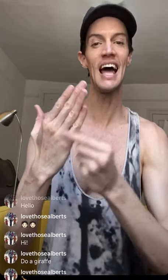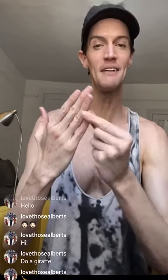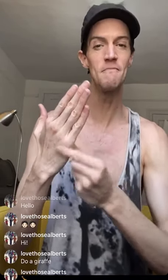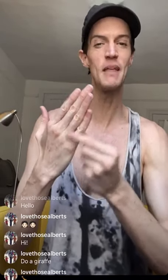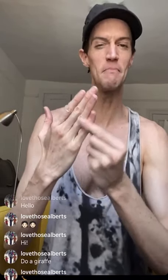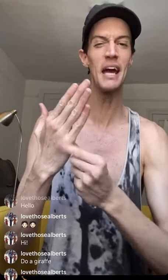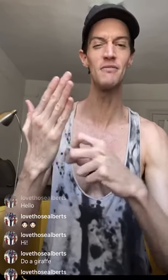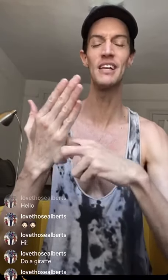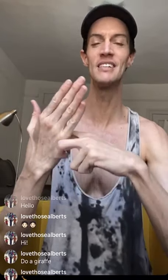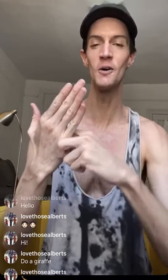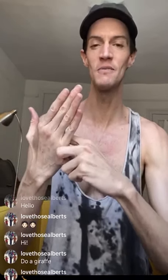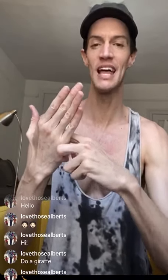that pamphlet, that ticket.